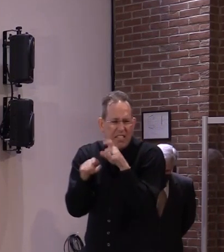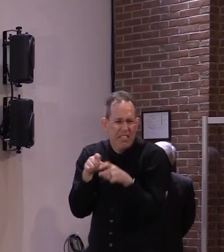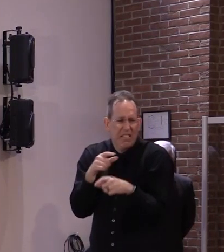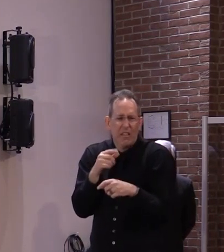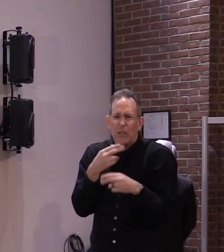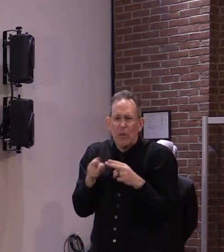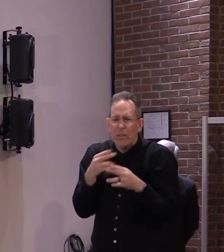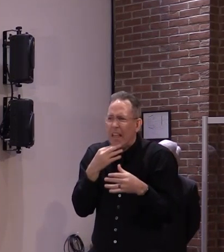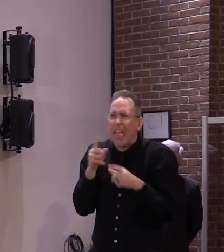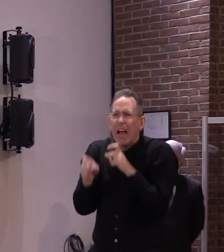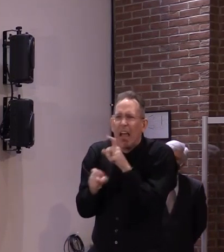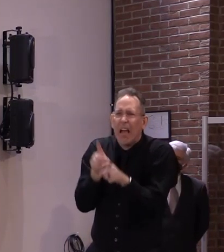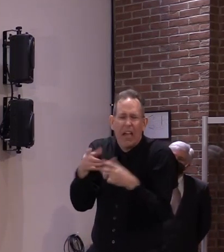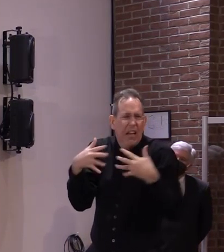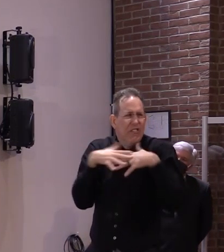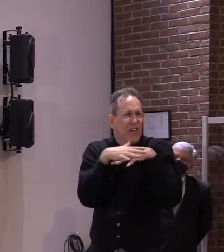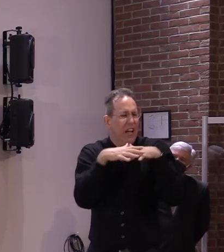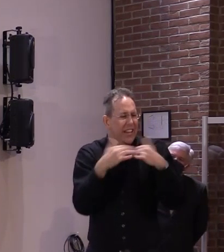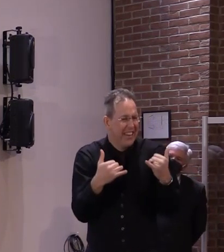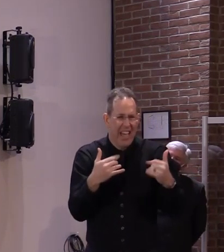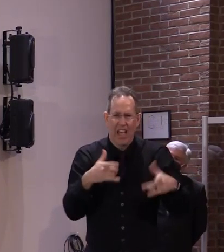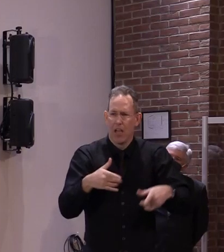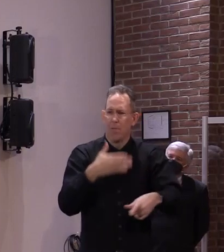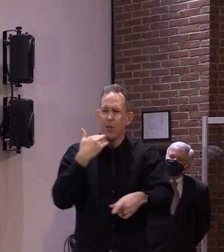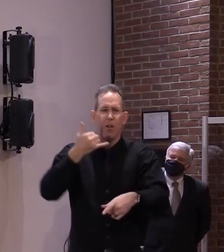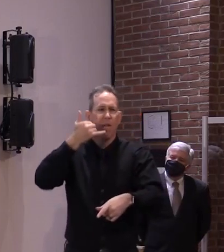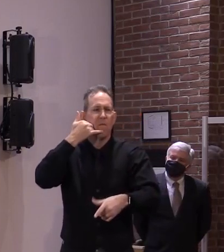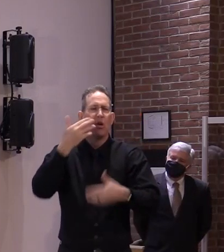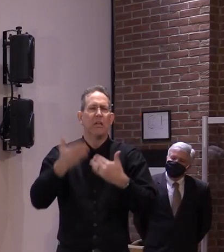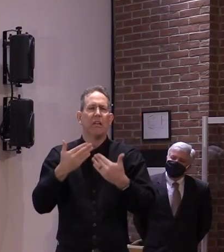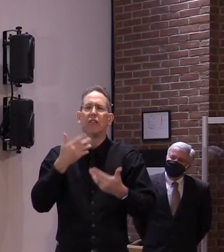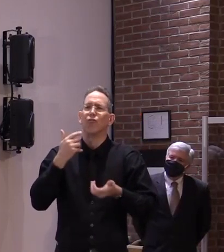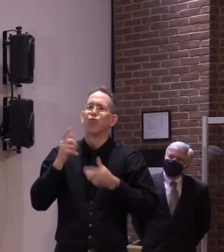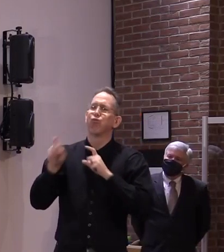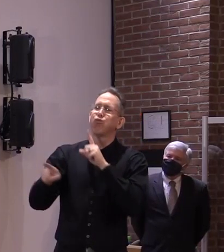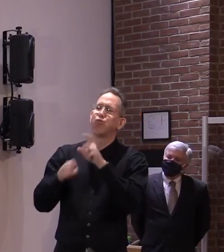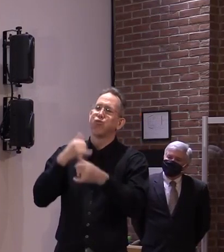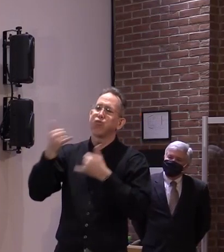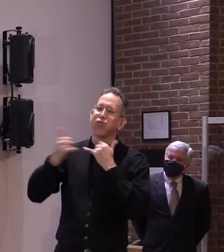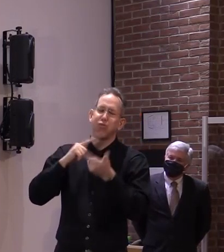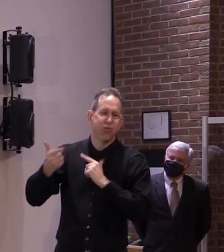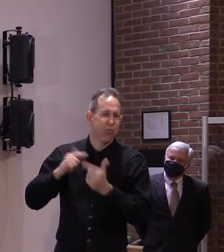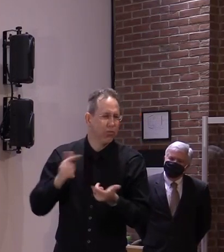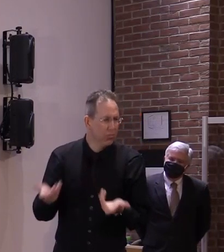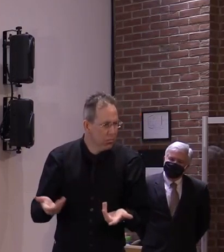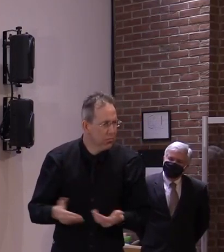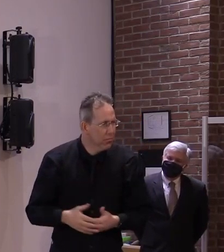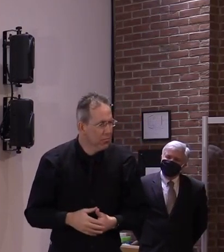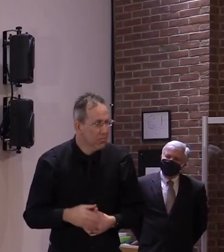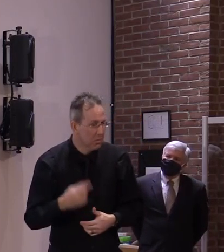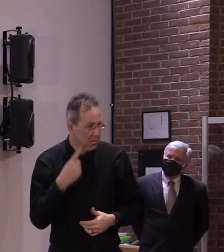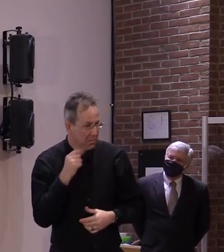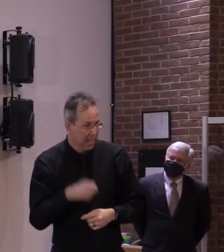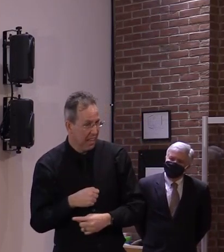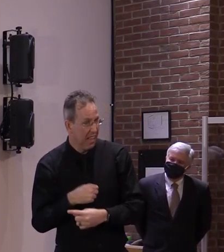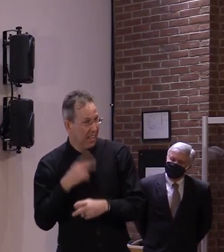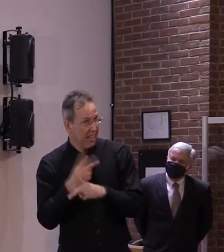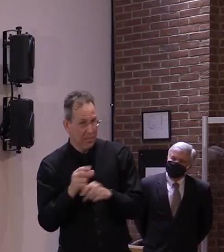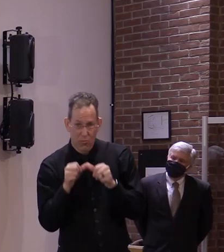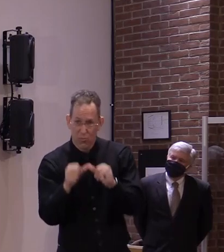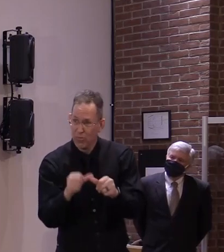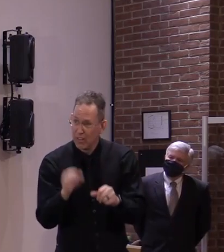at all, once COVID is over? Yeah. First of all, looking forward to COVID being over, number one. Number